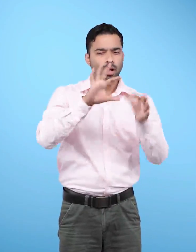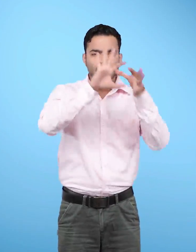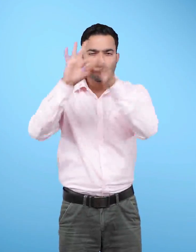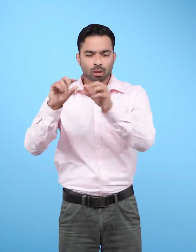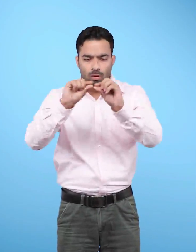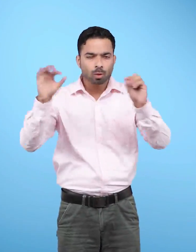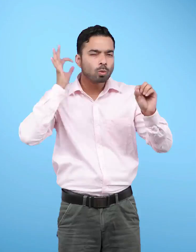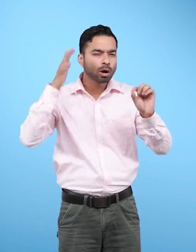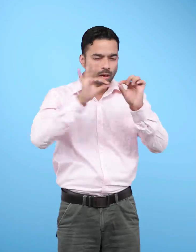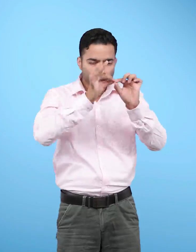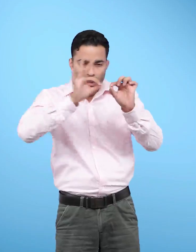meters.